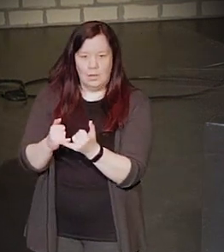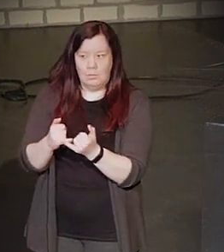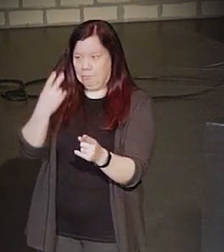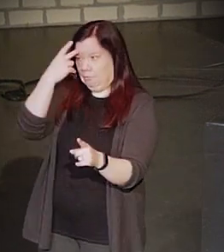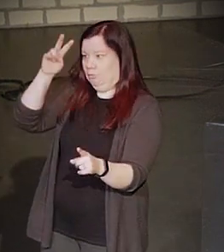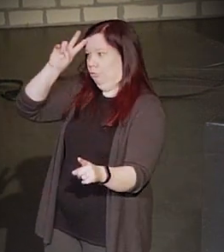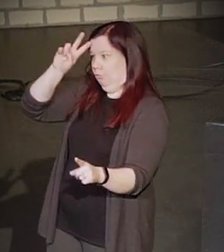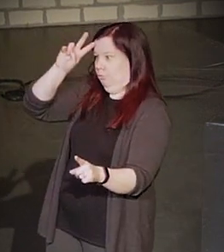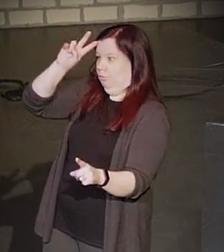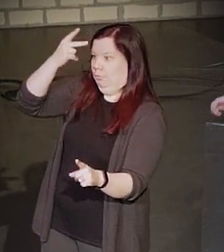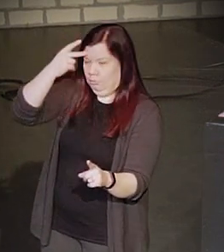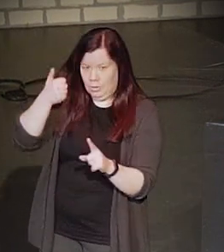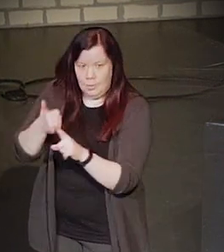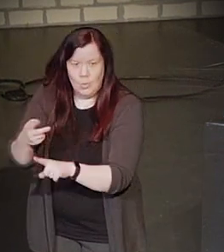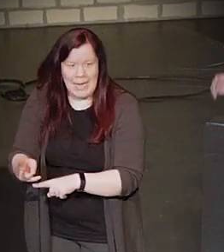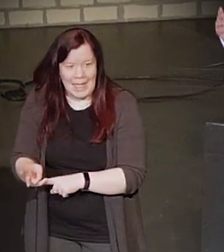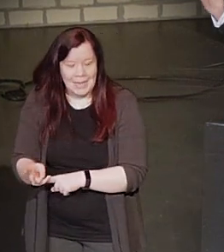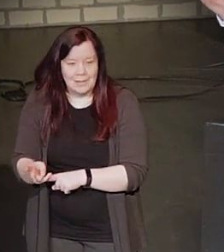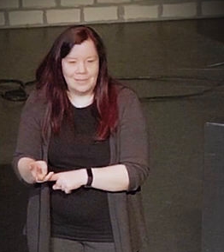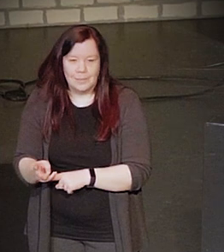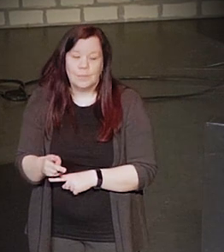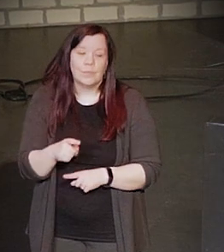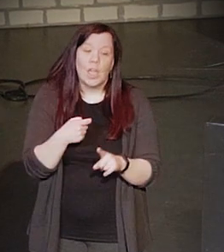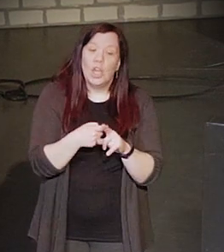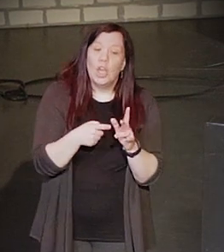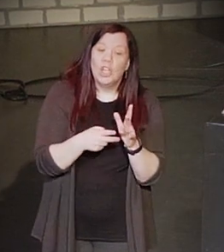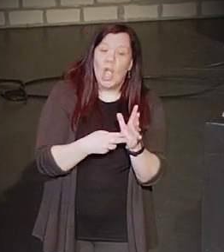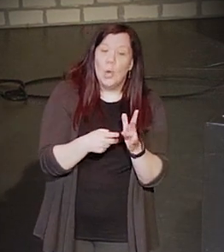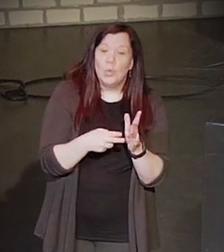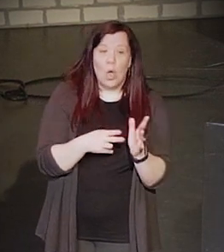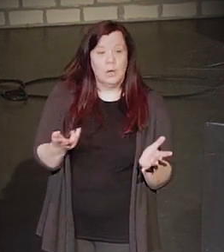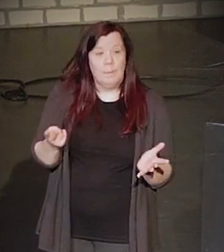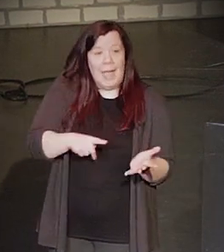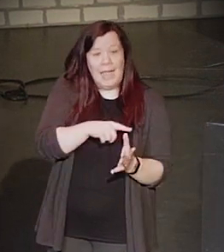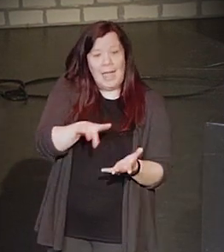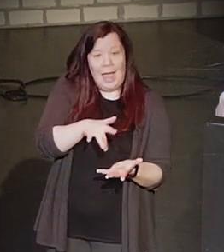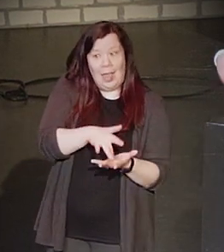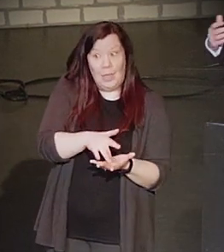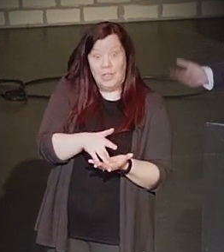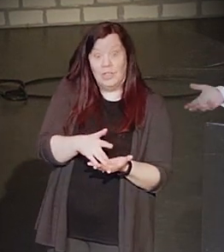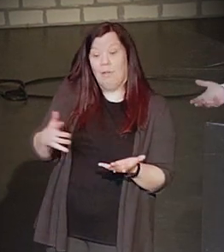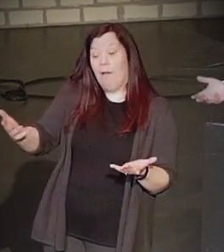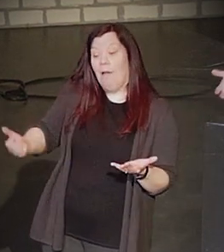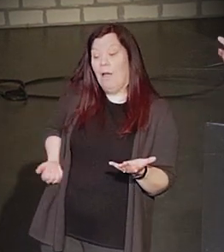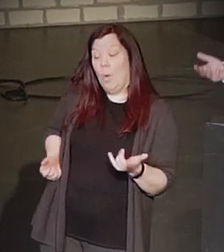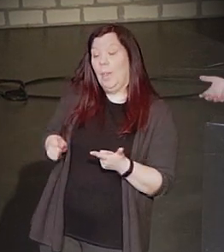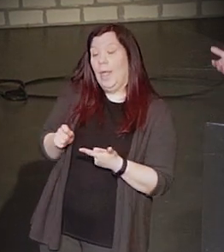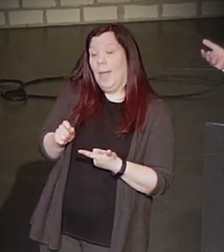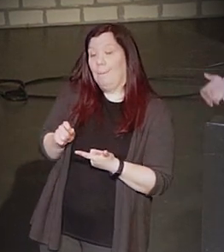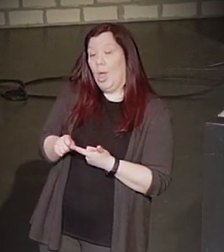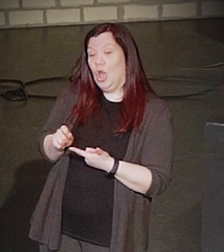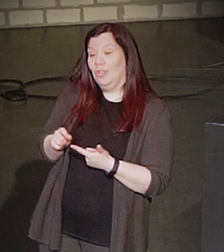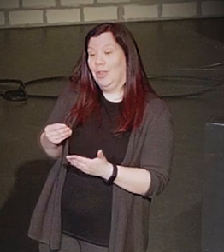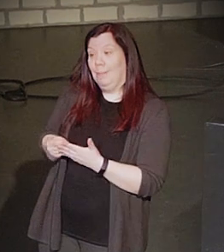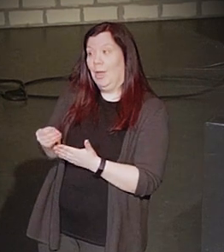again. And at the same time, Conon turns back up in Athens with Persian money to rebuild the